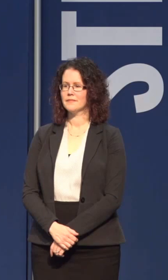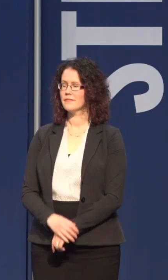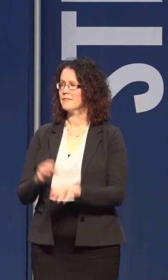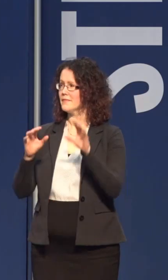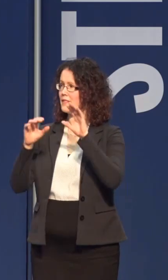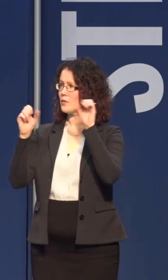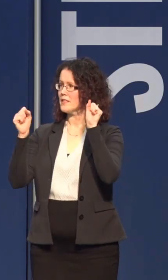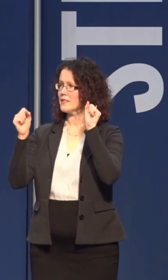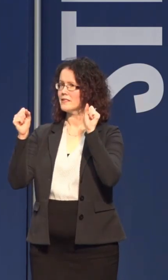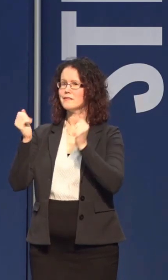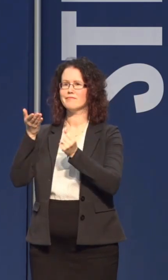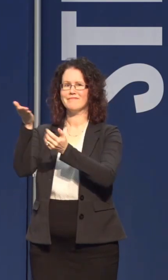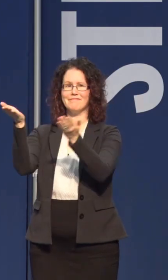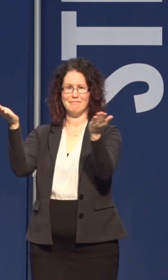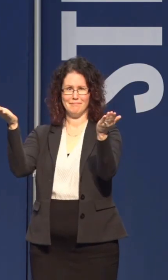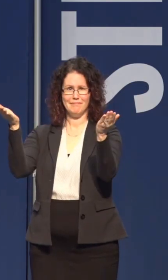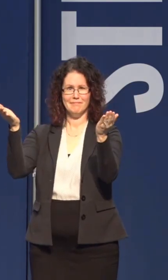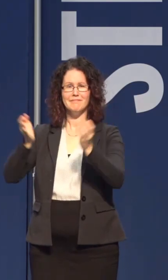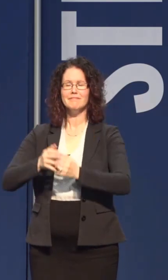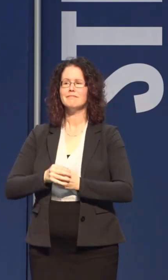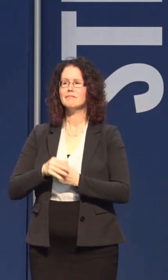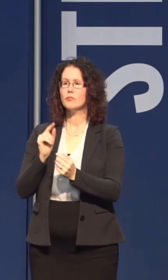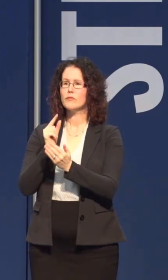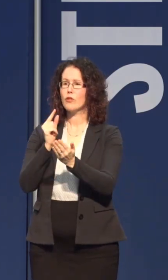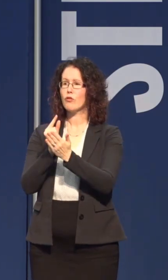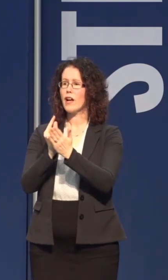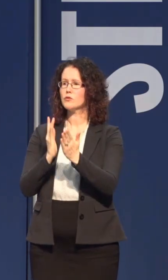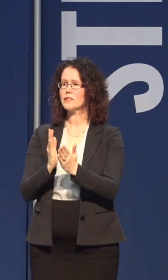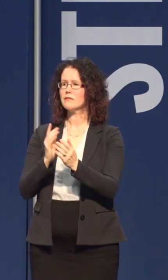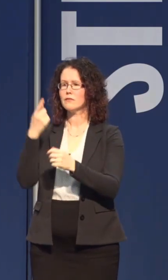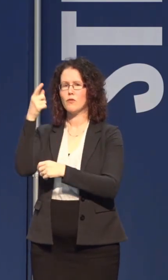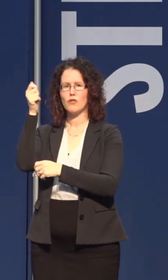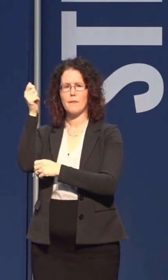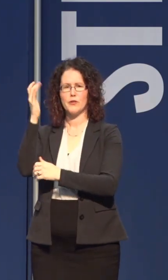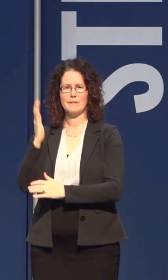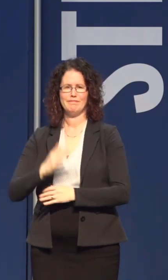Mr. President, ladies and gentlemen, the graduates in carpentry.